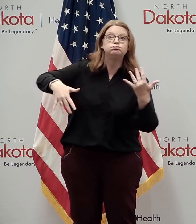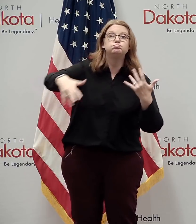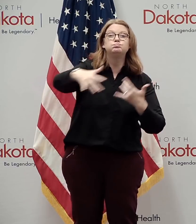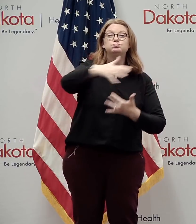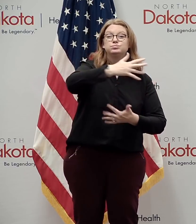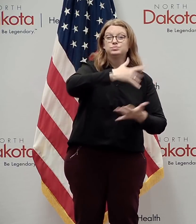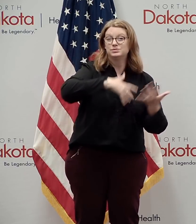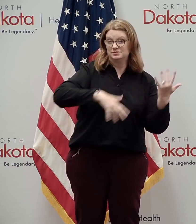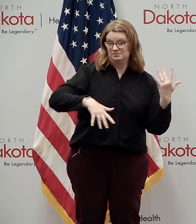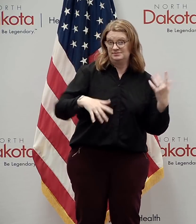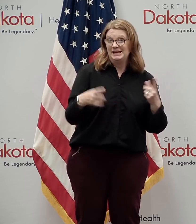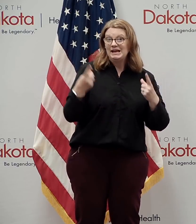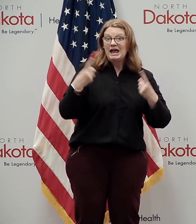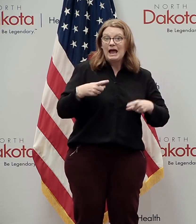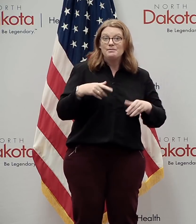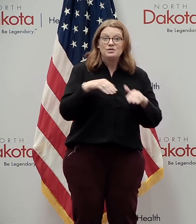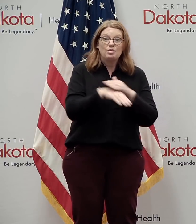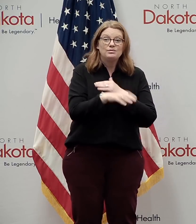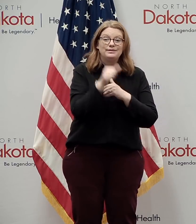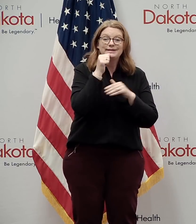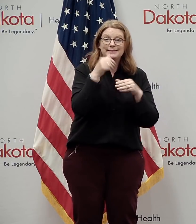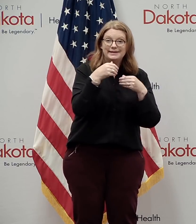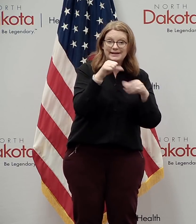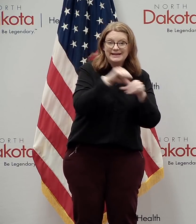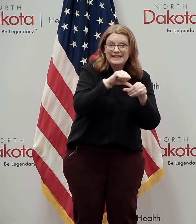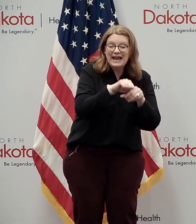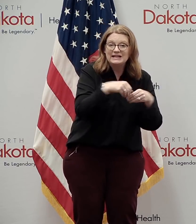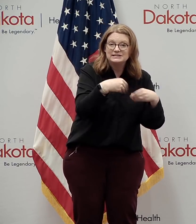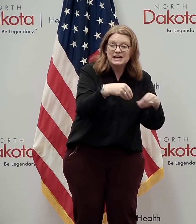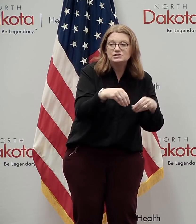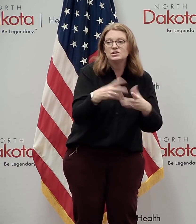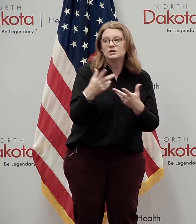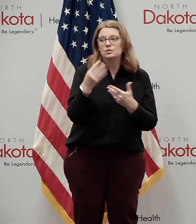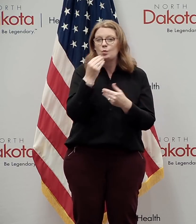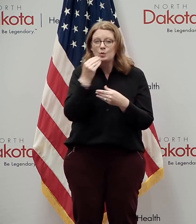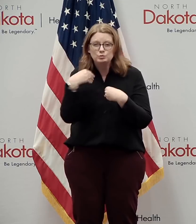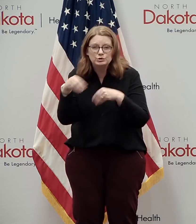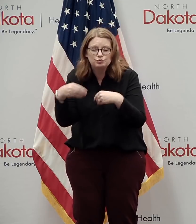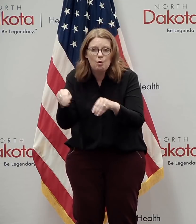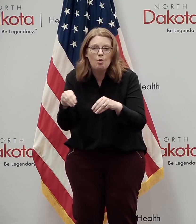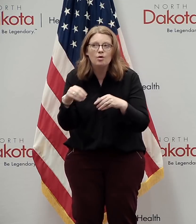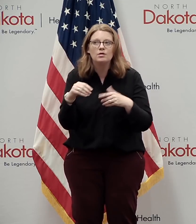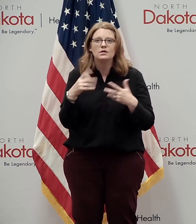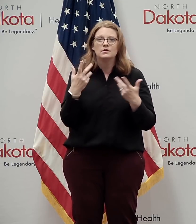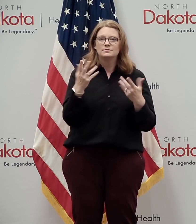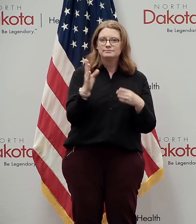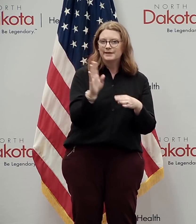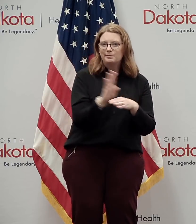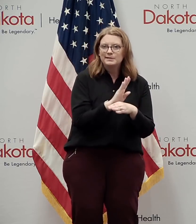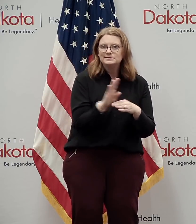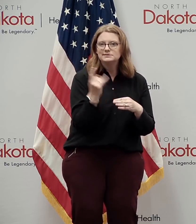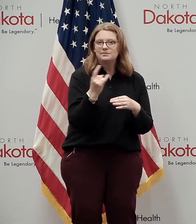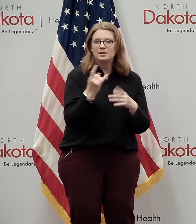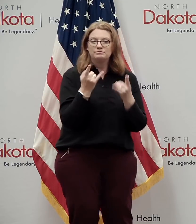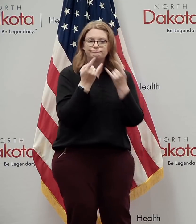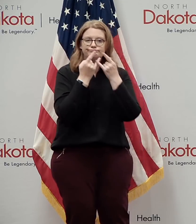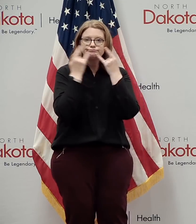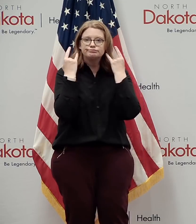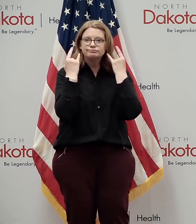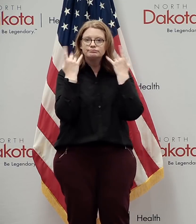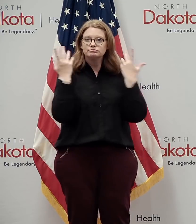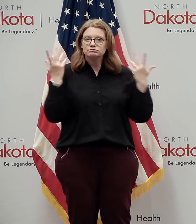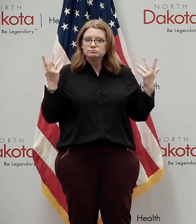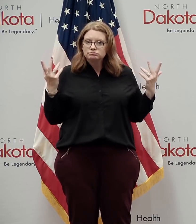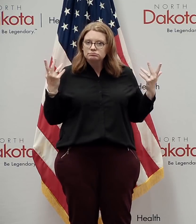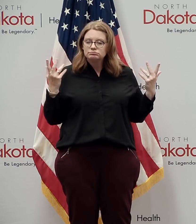and about, if you're in places, whether it's a gas station, a grocery store, or some other kind of place, if you wear a mask, then you're doing